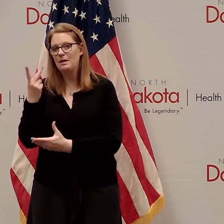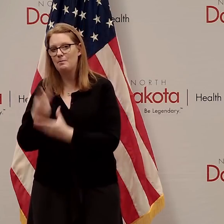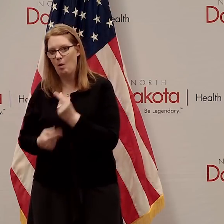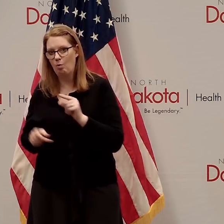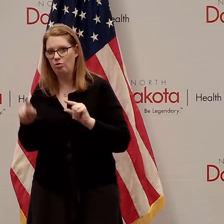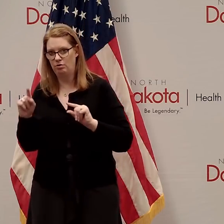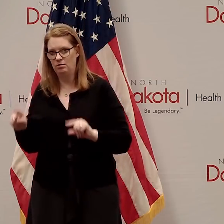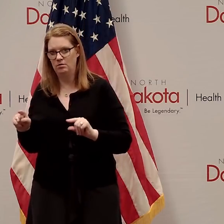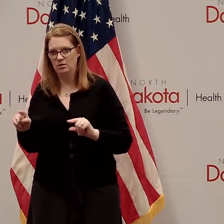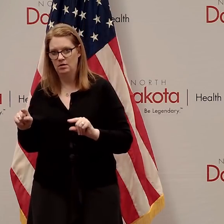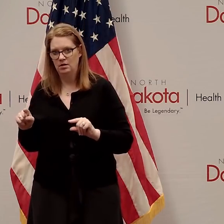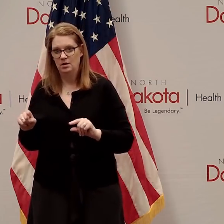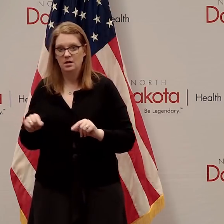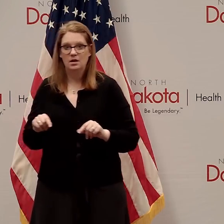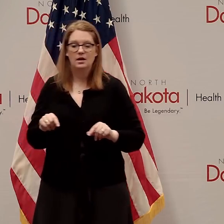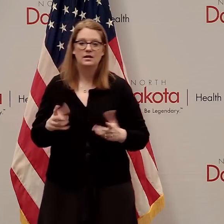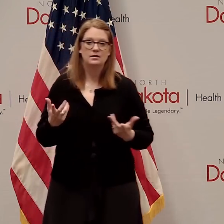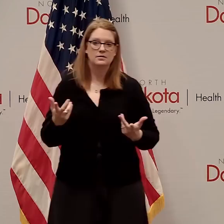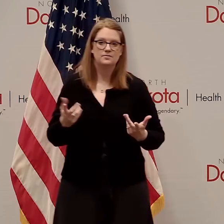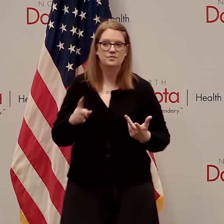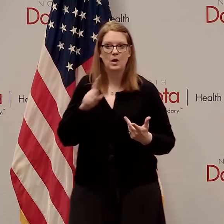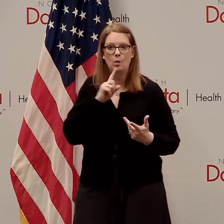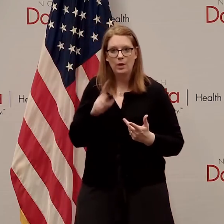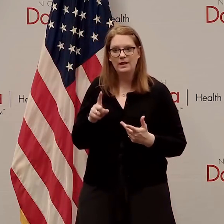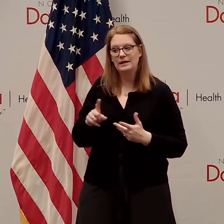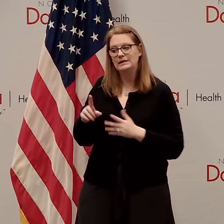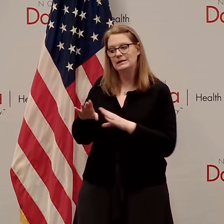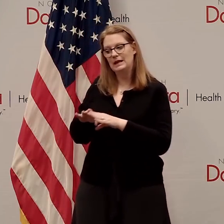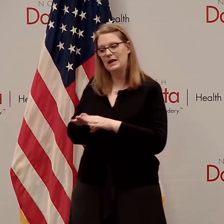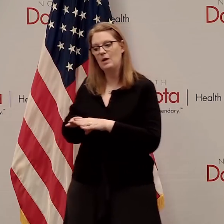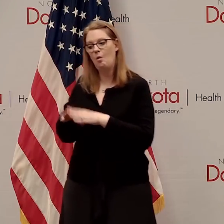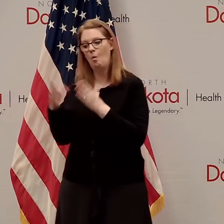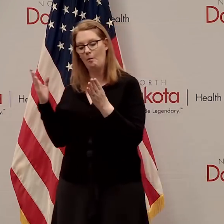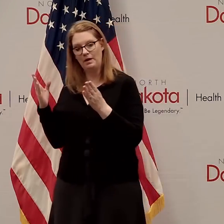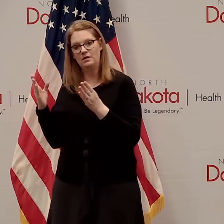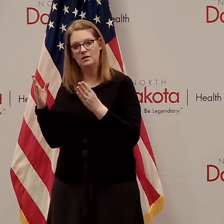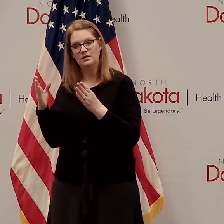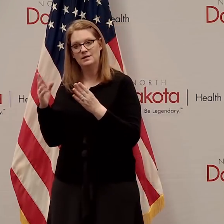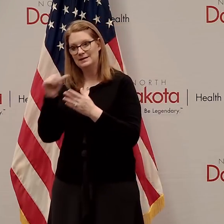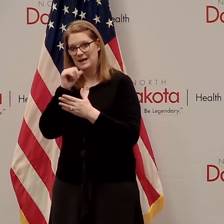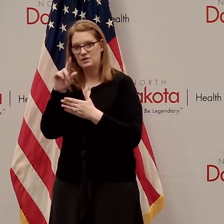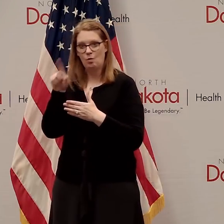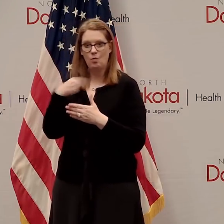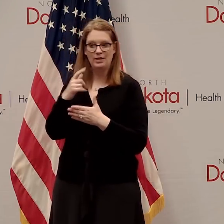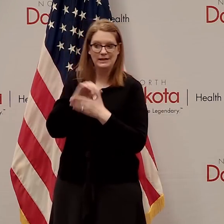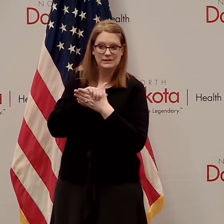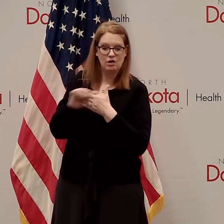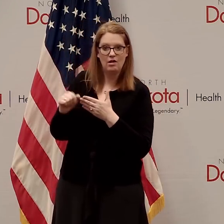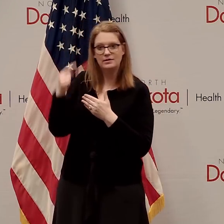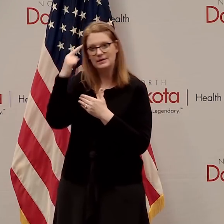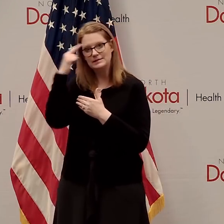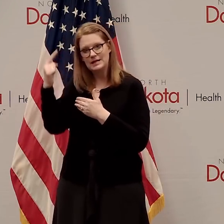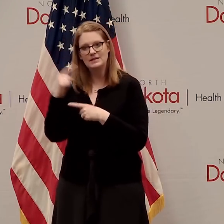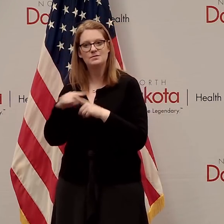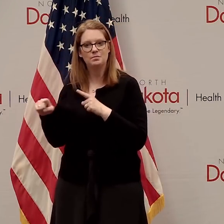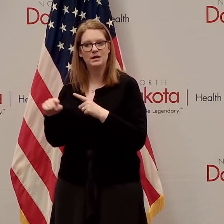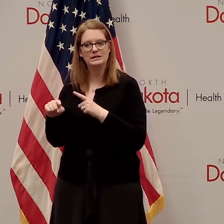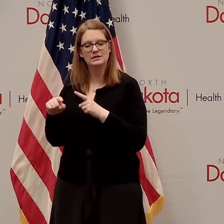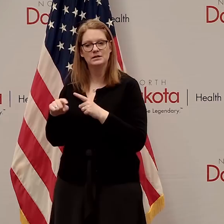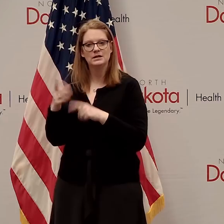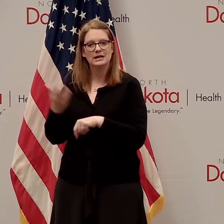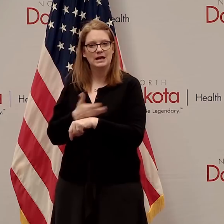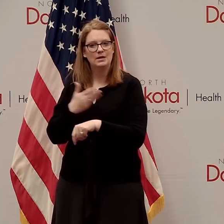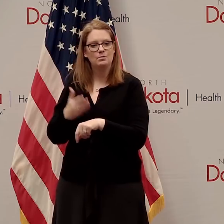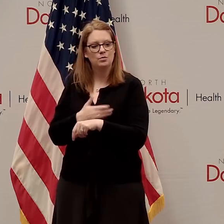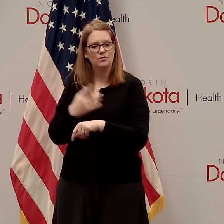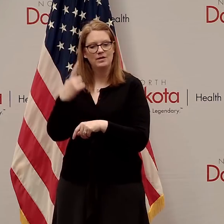both, and it's about human well-being. It's about getting reopened. It's not just about dollars and cents. It's about easing isolation and improving mental